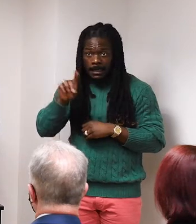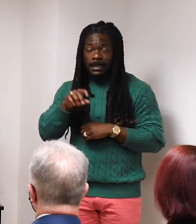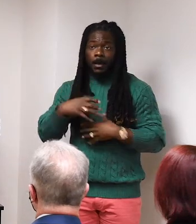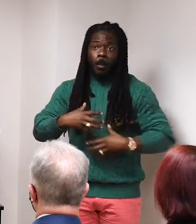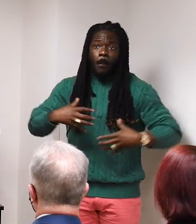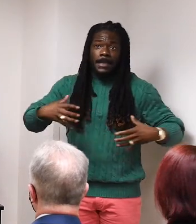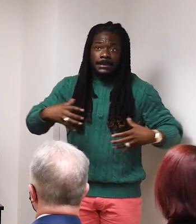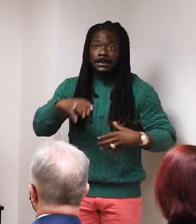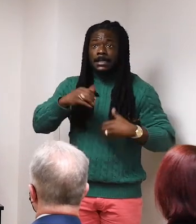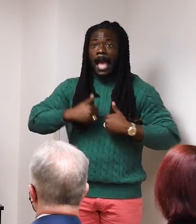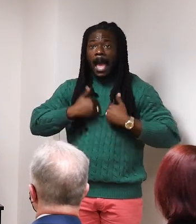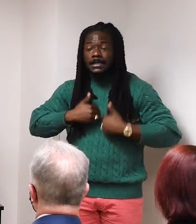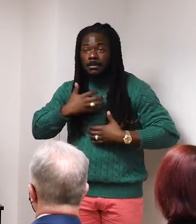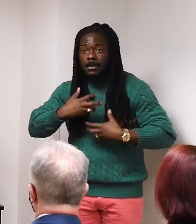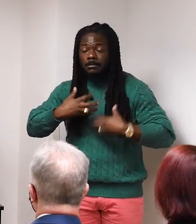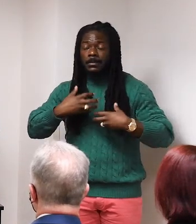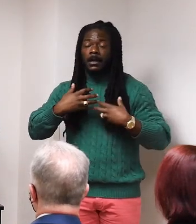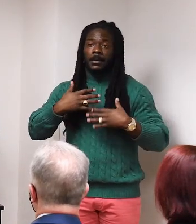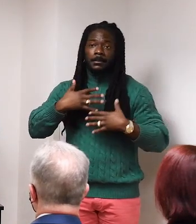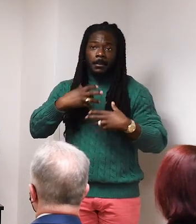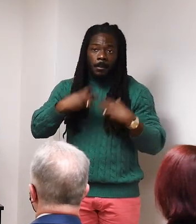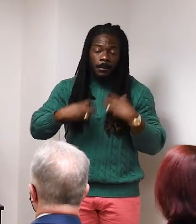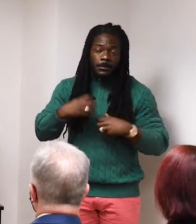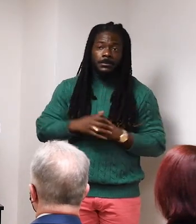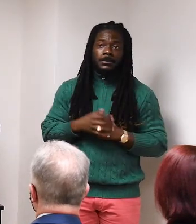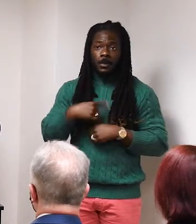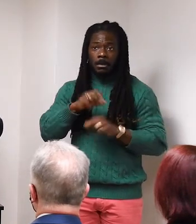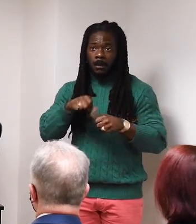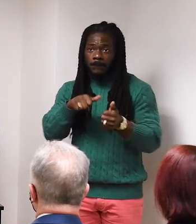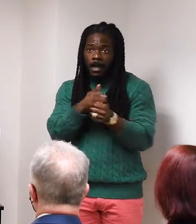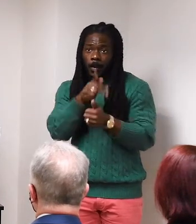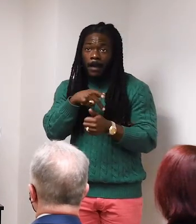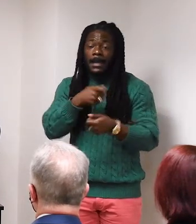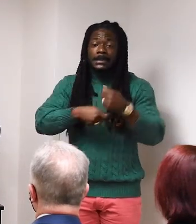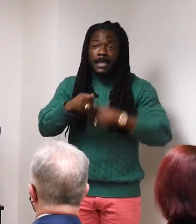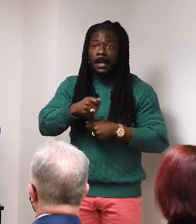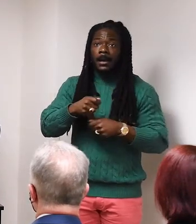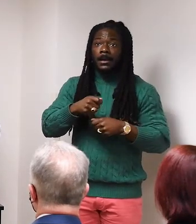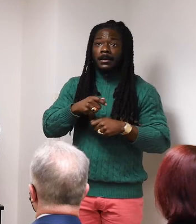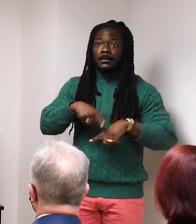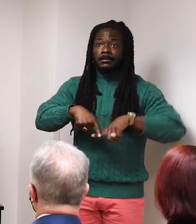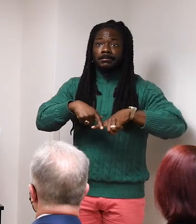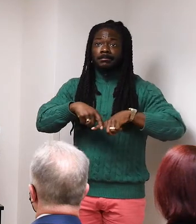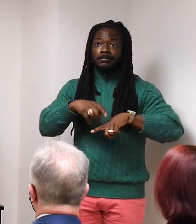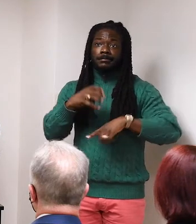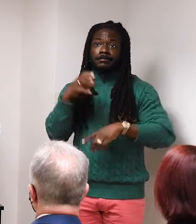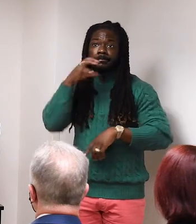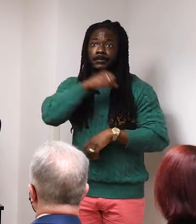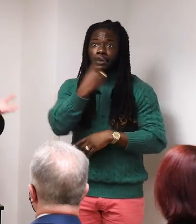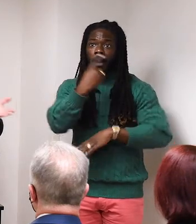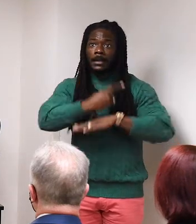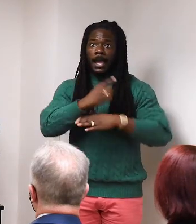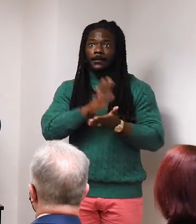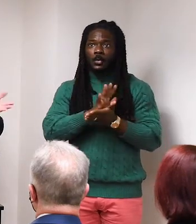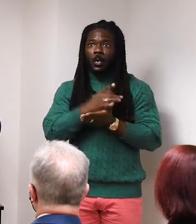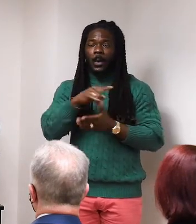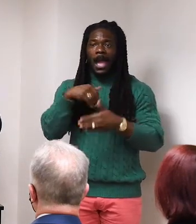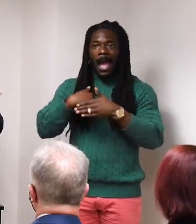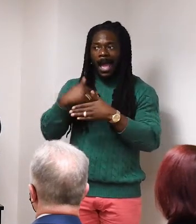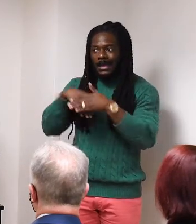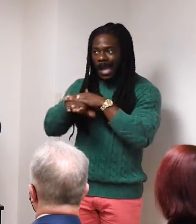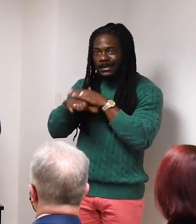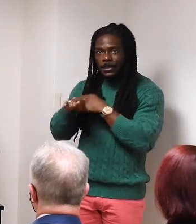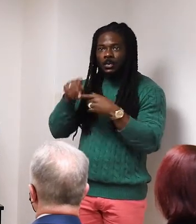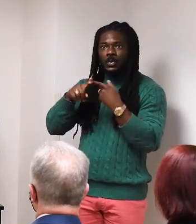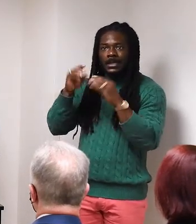obesity, asthma. In addition to not taking the kid out of school, we have access to the teachers who can tell us how these